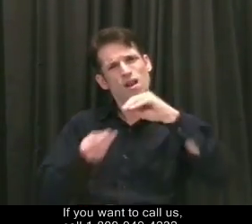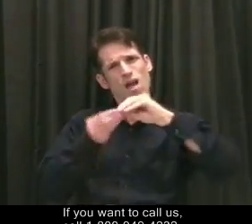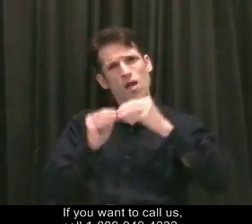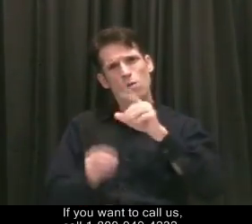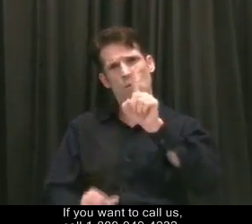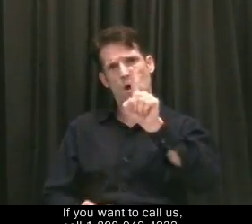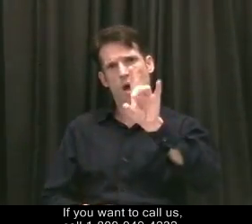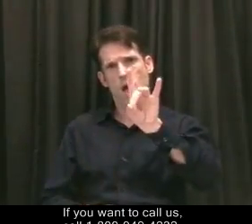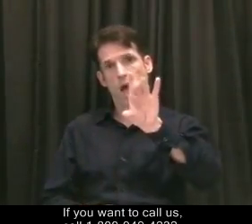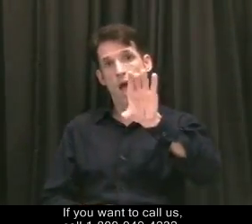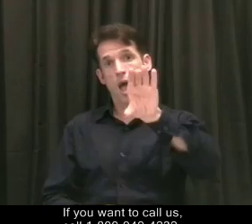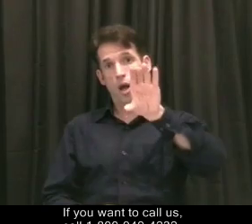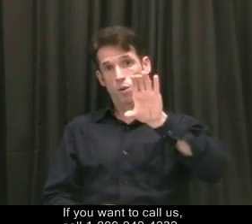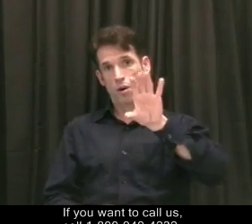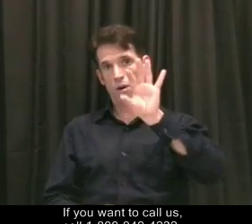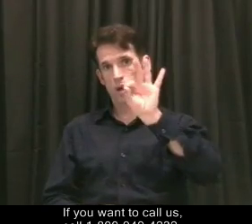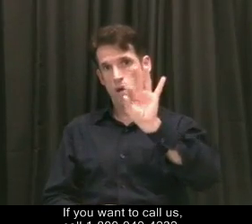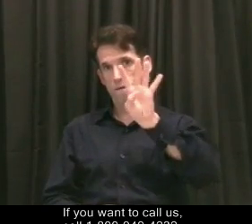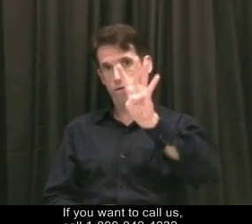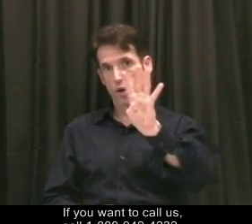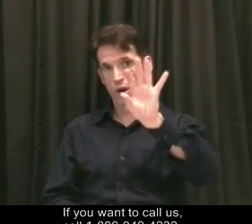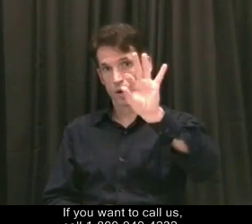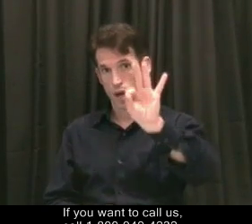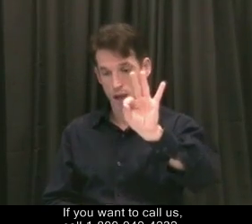If you want to call us, call